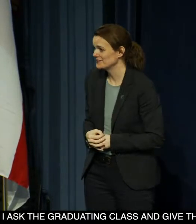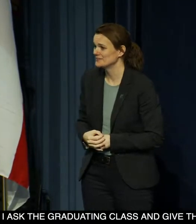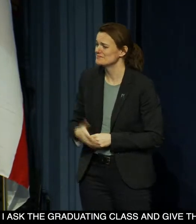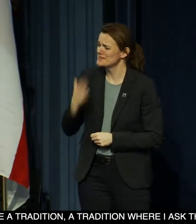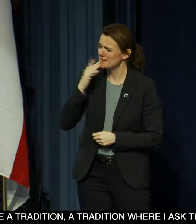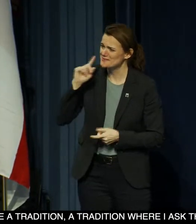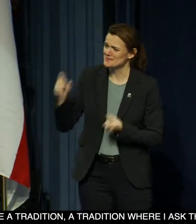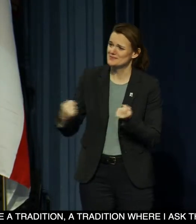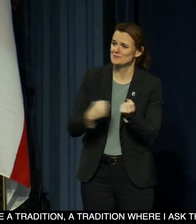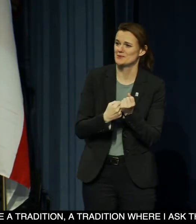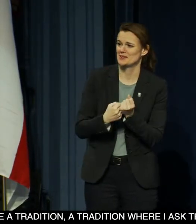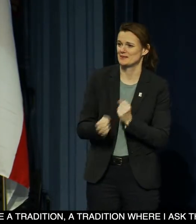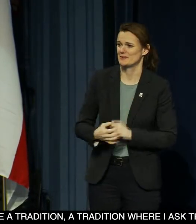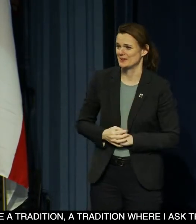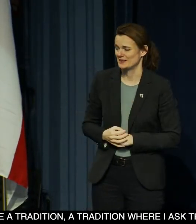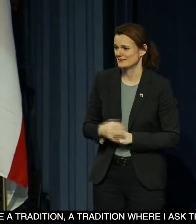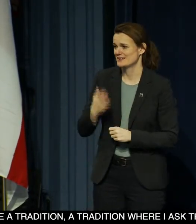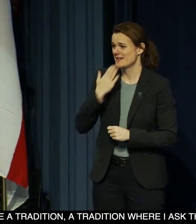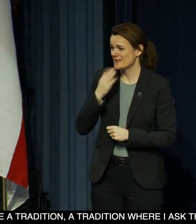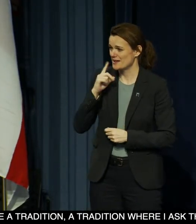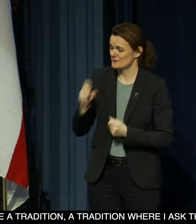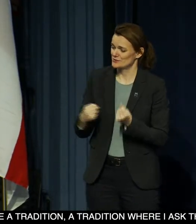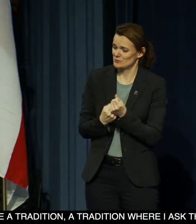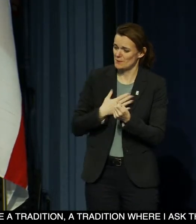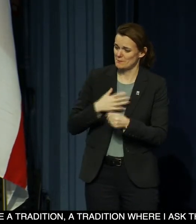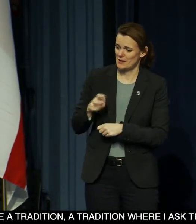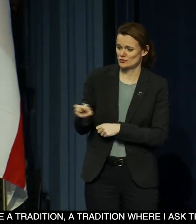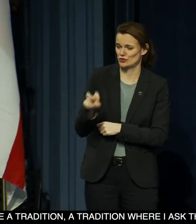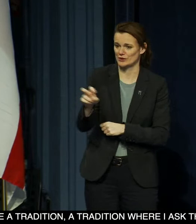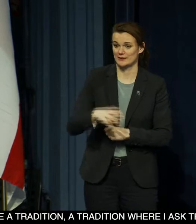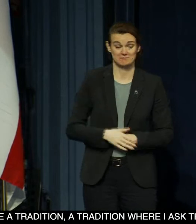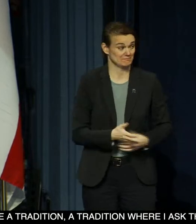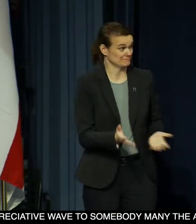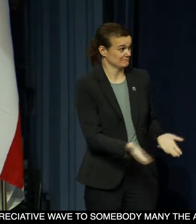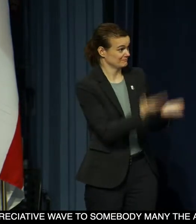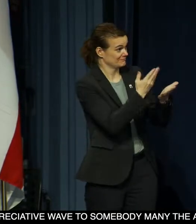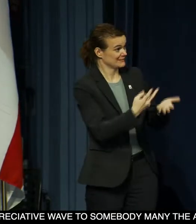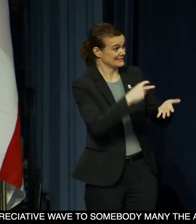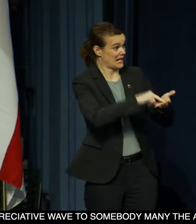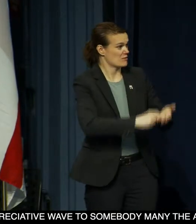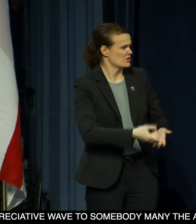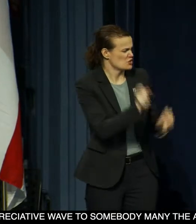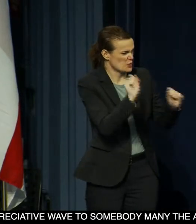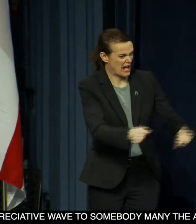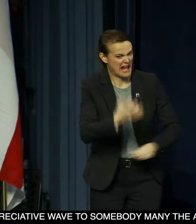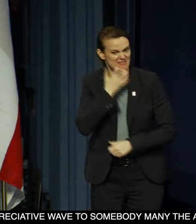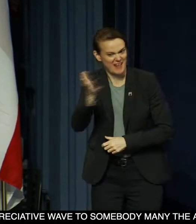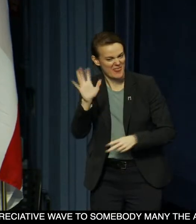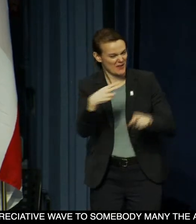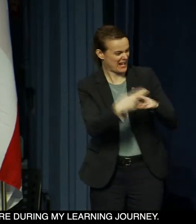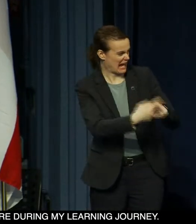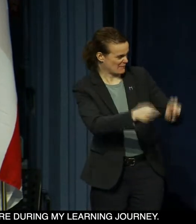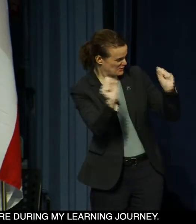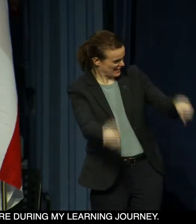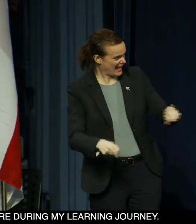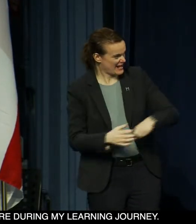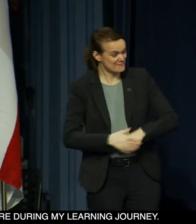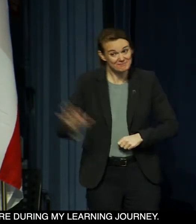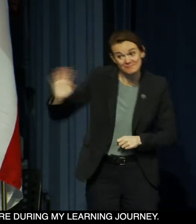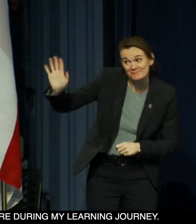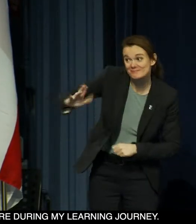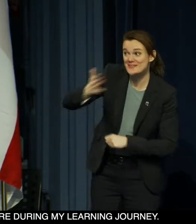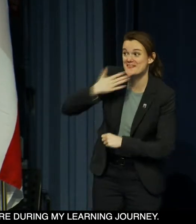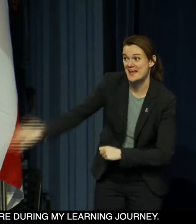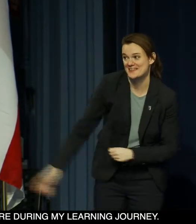for being there during my learning journey. So graduates, please stand up, give them, heck, call out their name if you want to, as a way